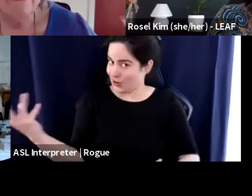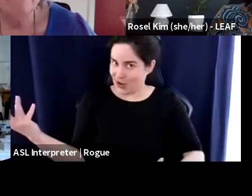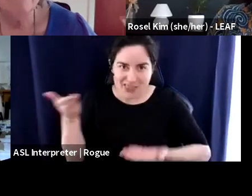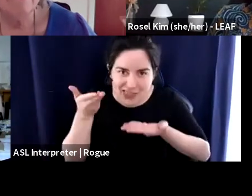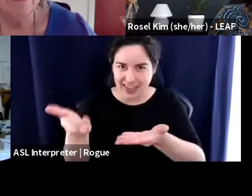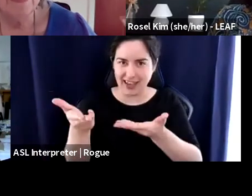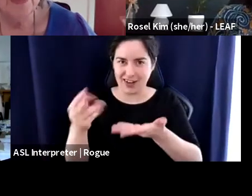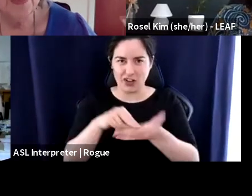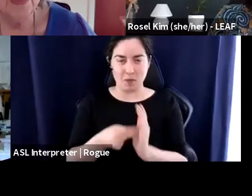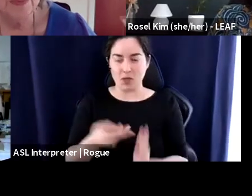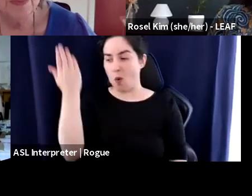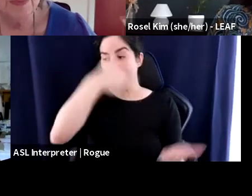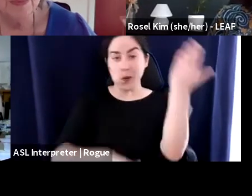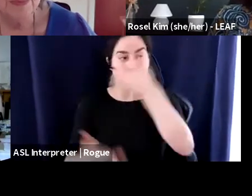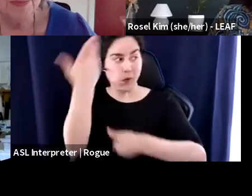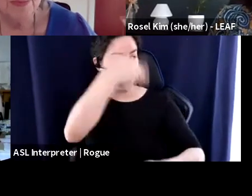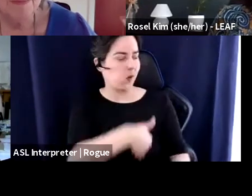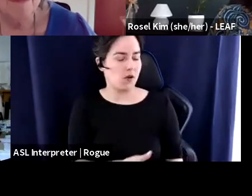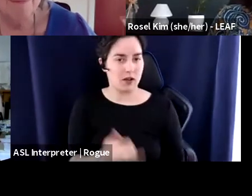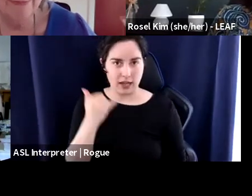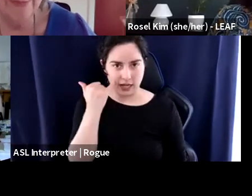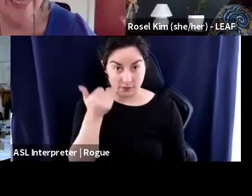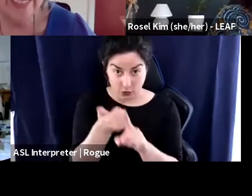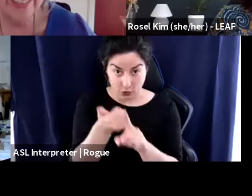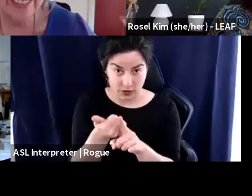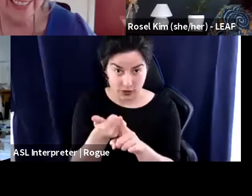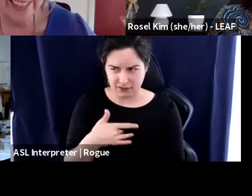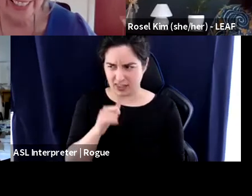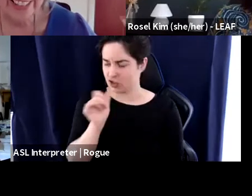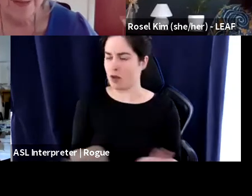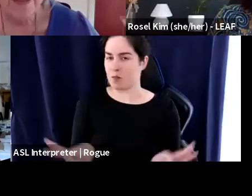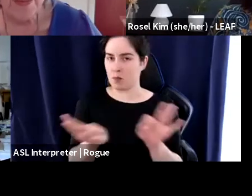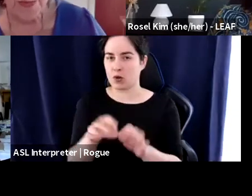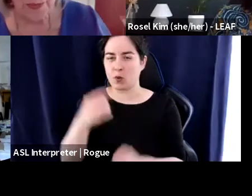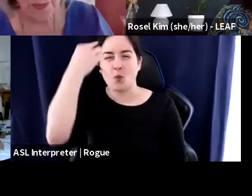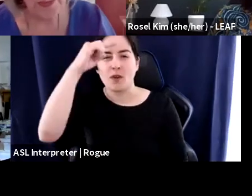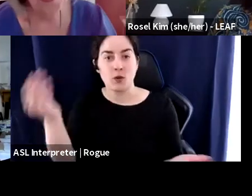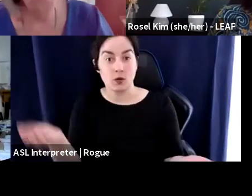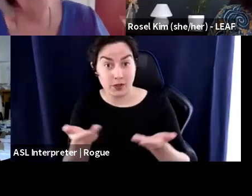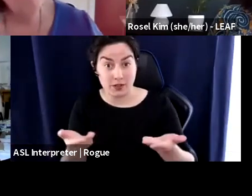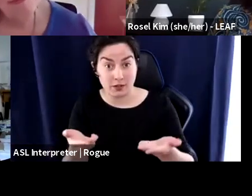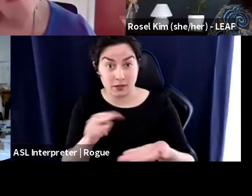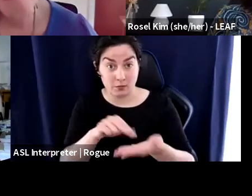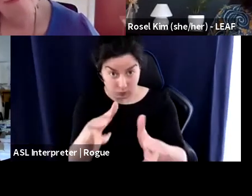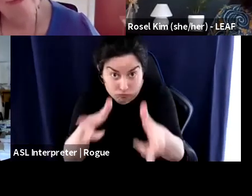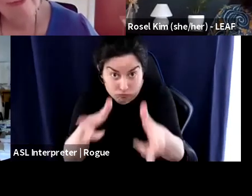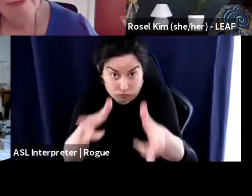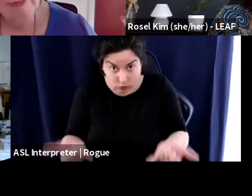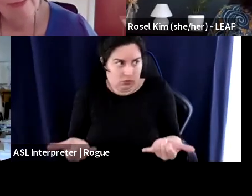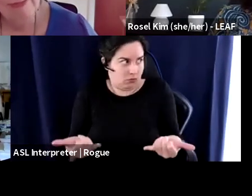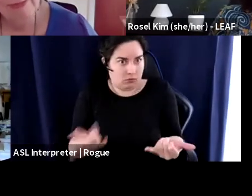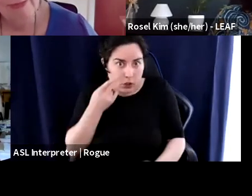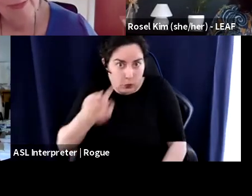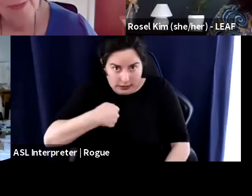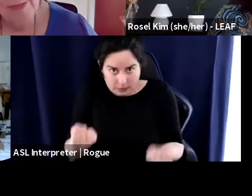sure what you'd be doing in this webinar. If you don't think those things are important, you probably wouldn't be showing up here. So I know you hear me. So, it's changed